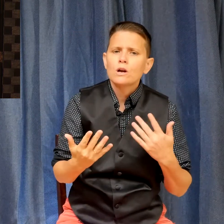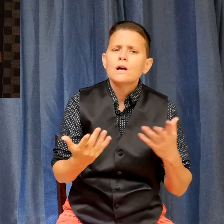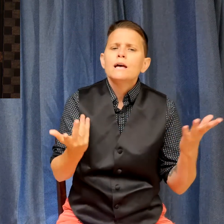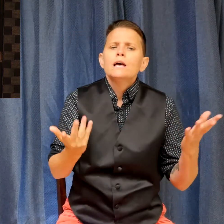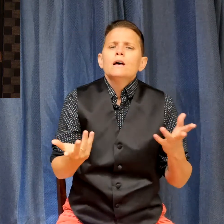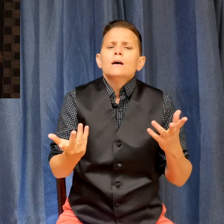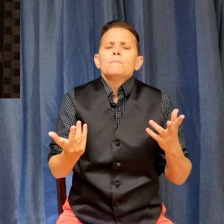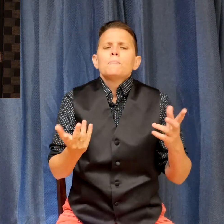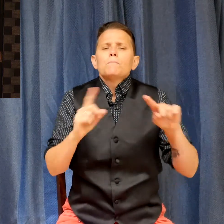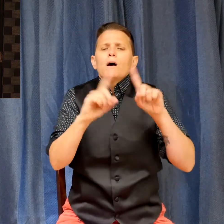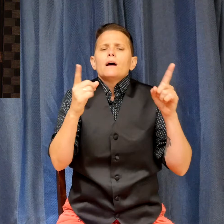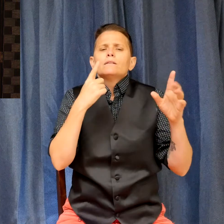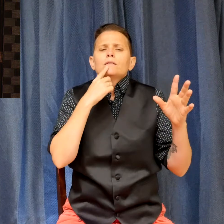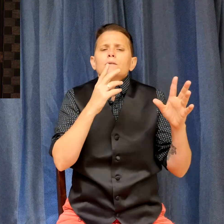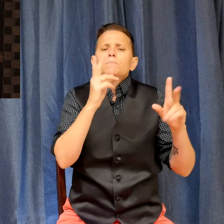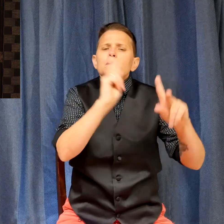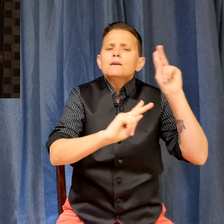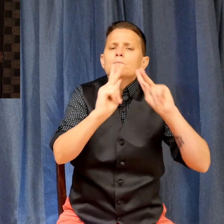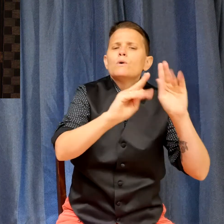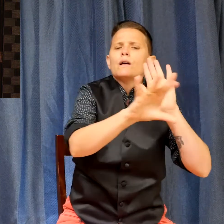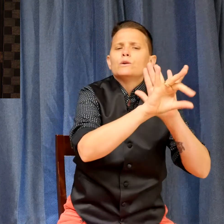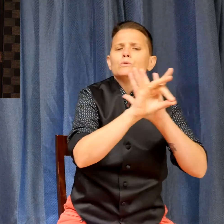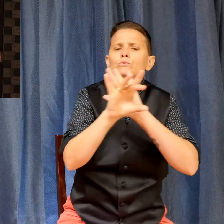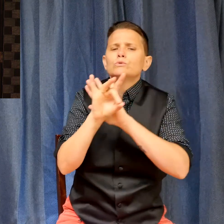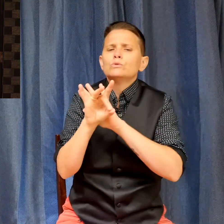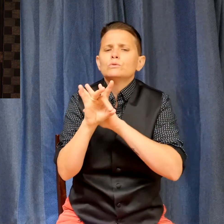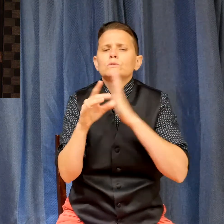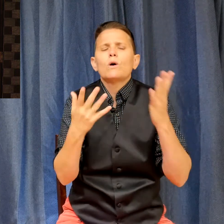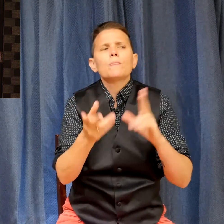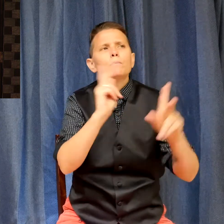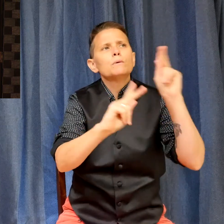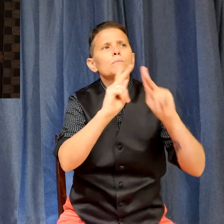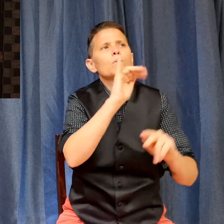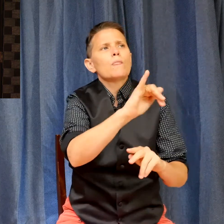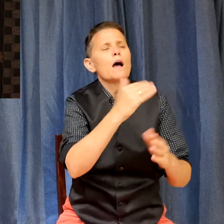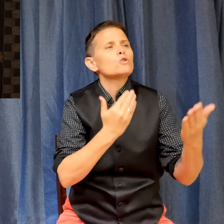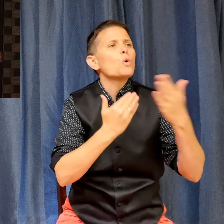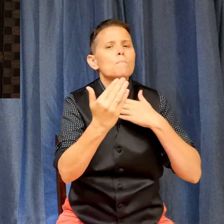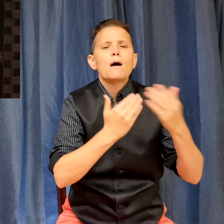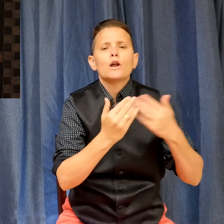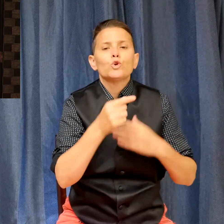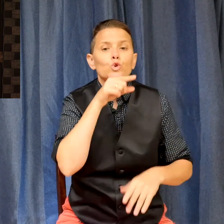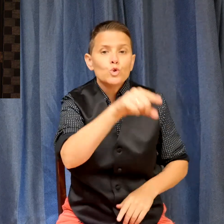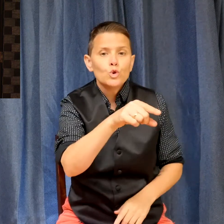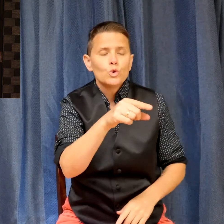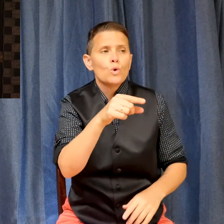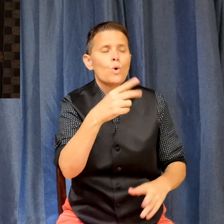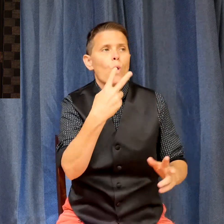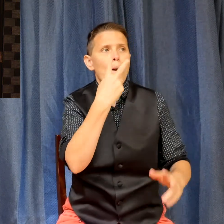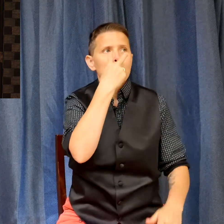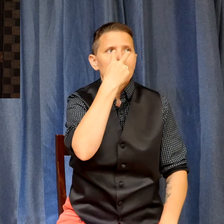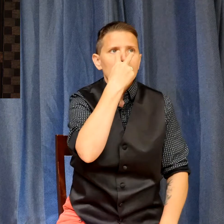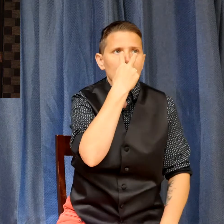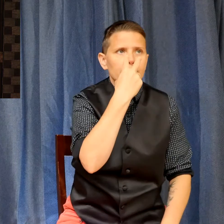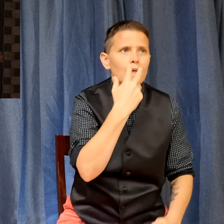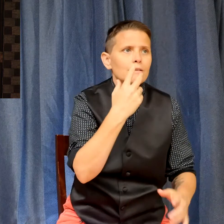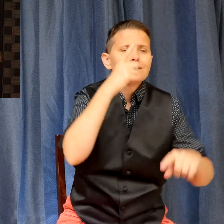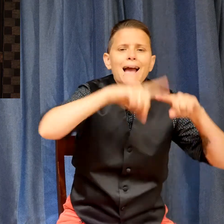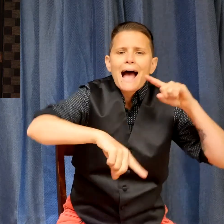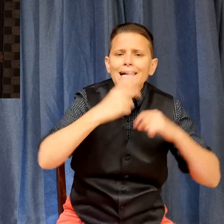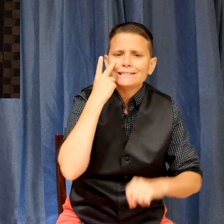the wholeness in you even when you can't see it for yourself. That is the key piece.